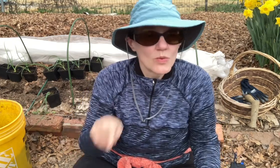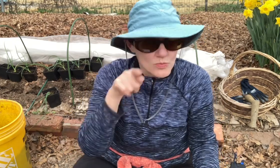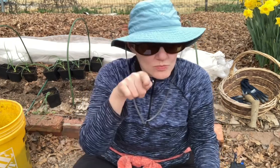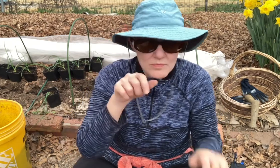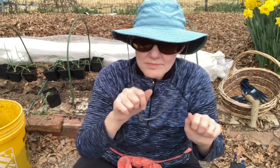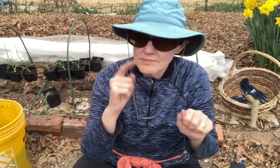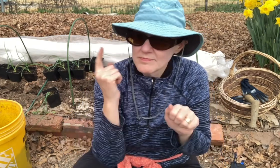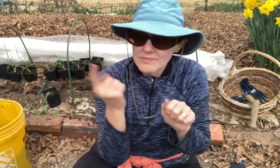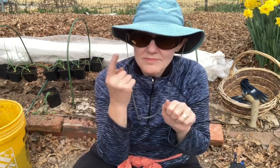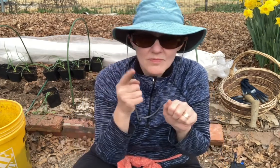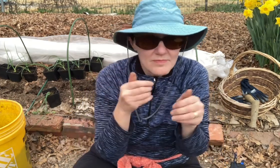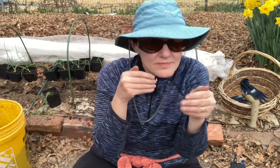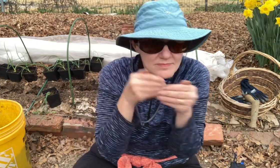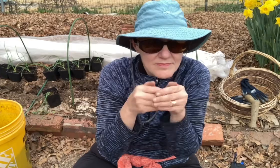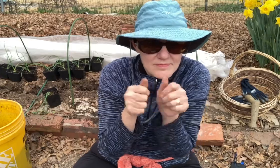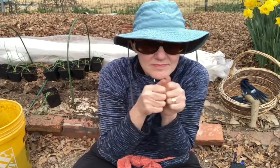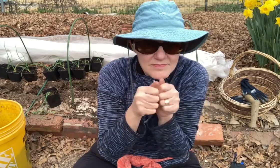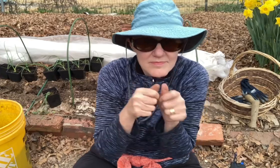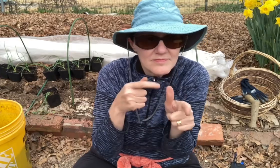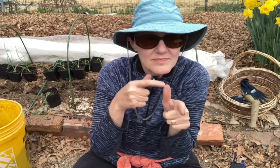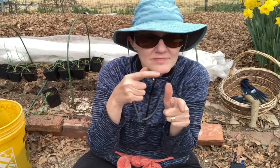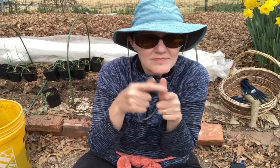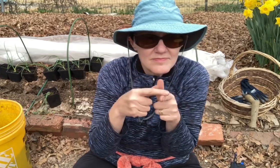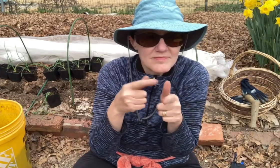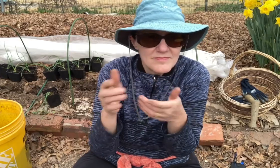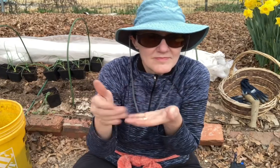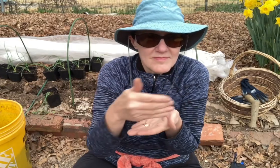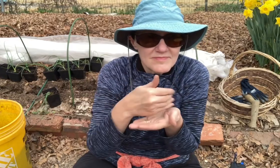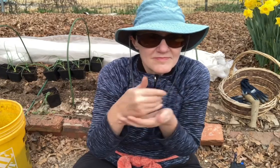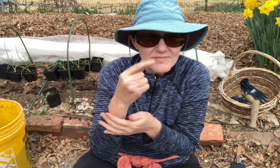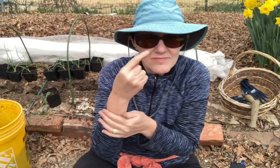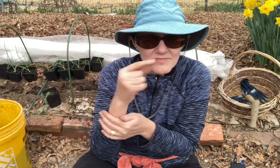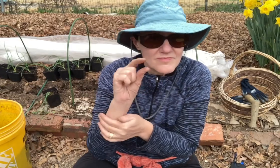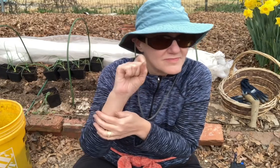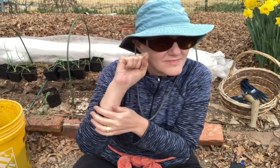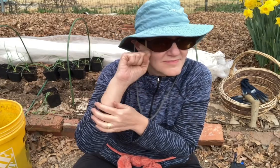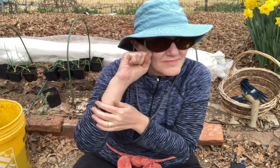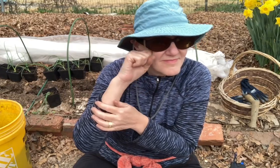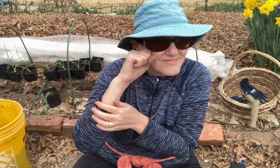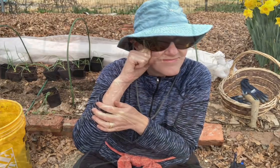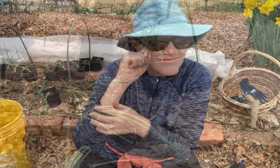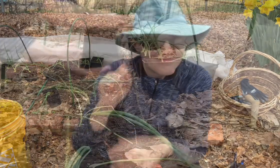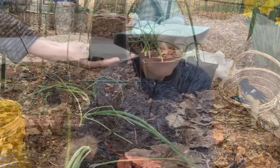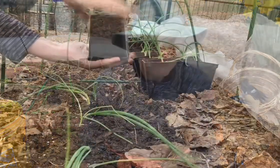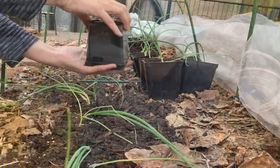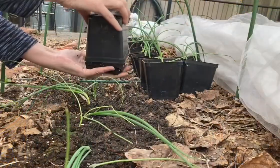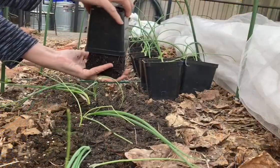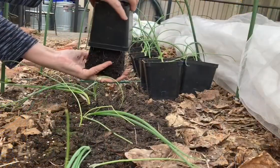all going to depend on the size of the bulb. Now you can put them all really close together and then just harvest as green